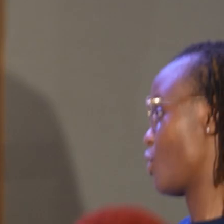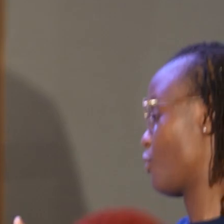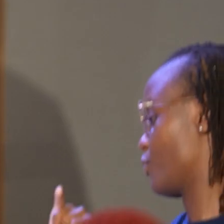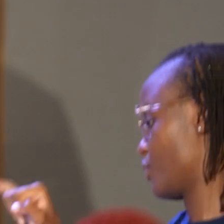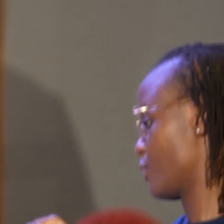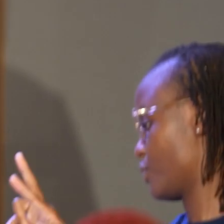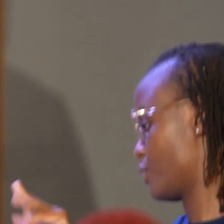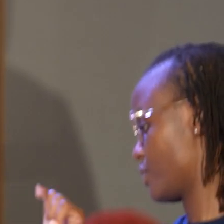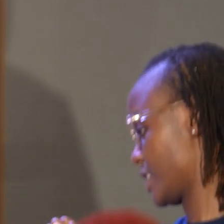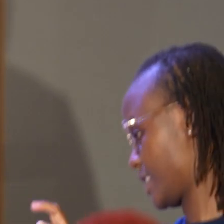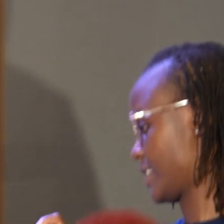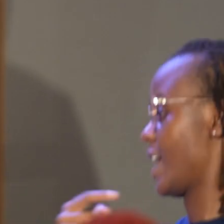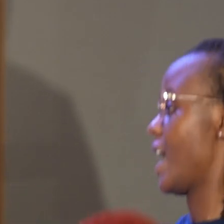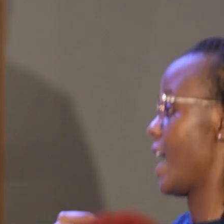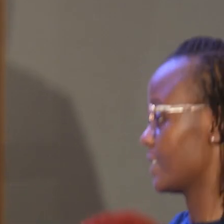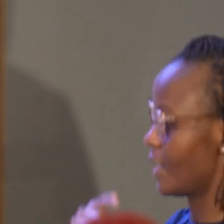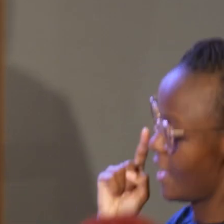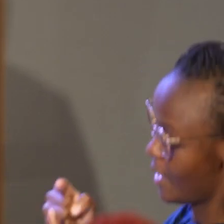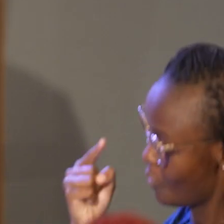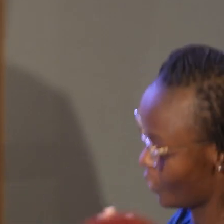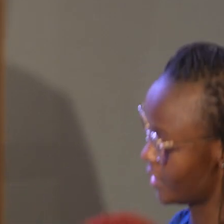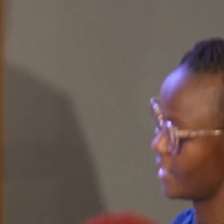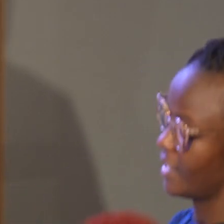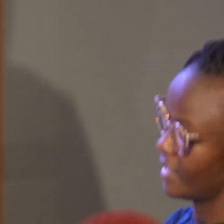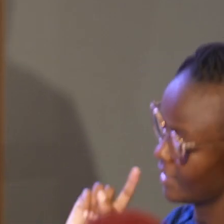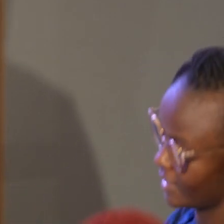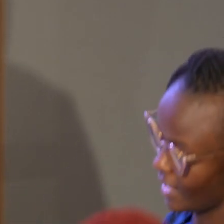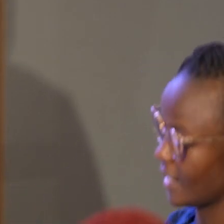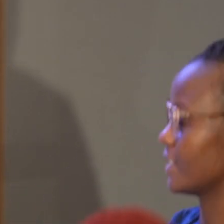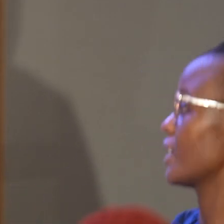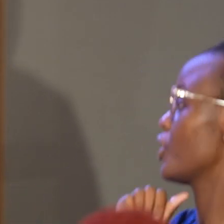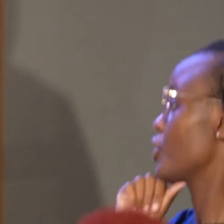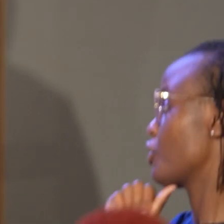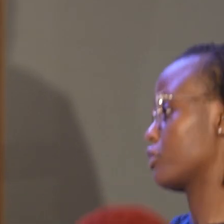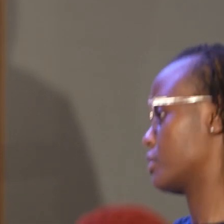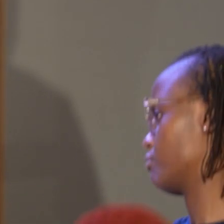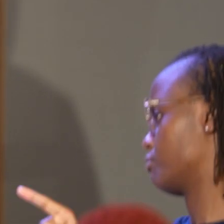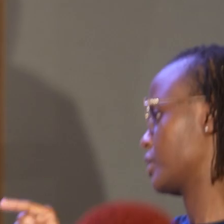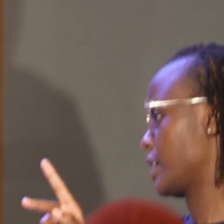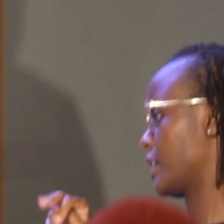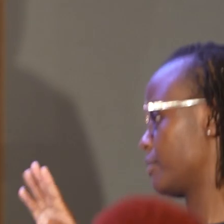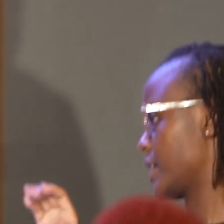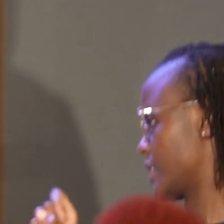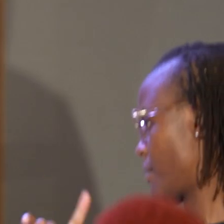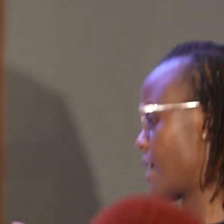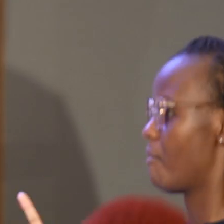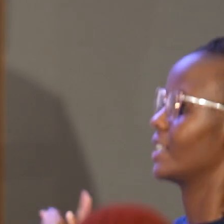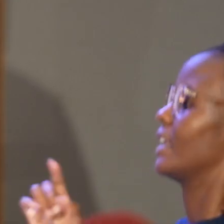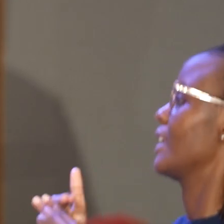revolves around creation of standards, not those by the Kenya Bureau. We call them international